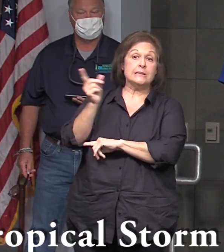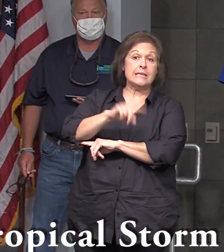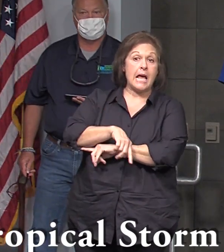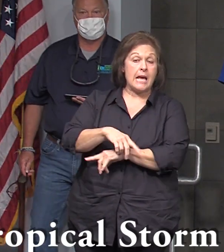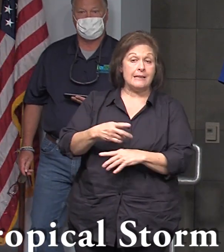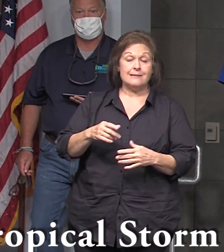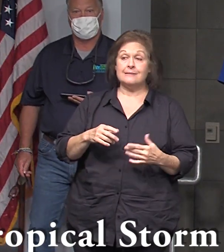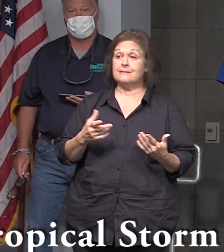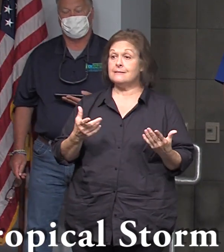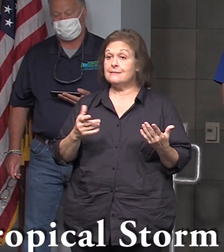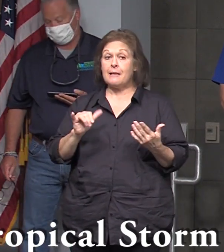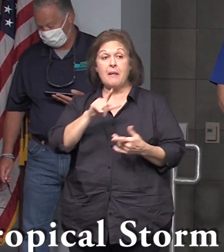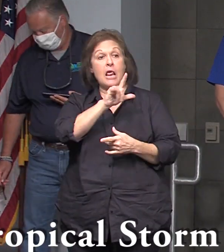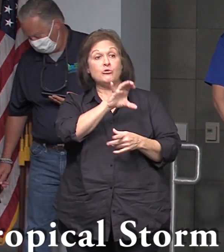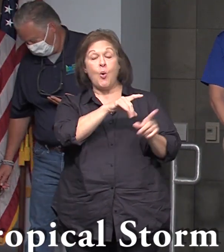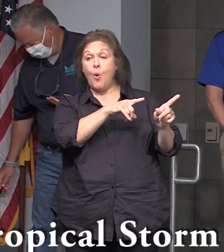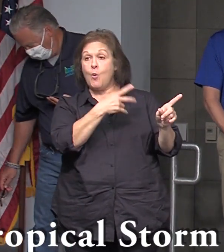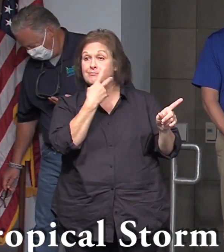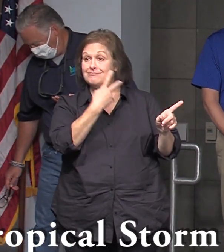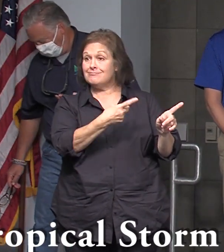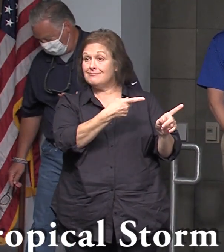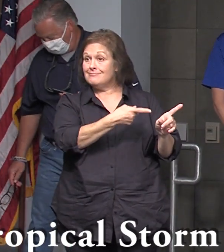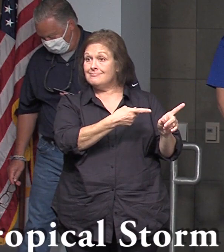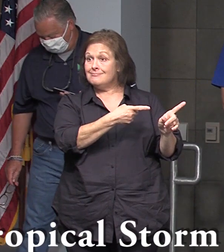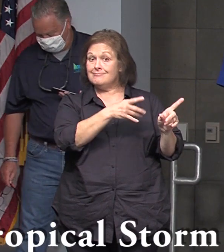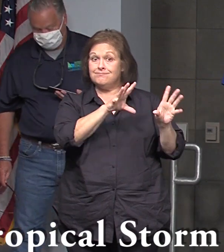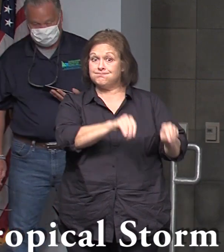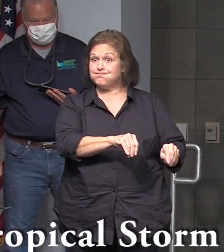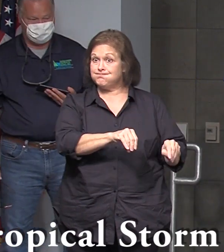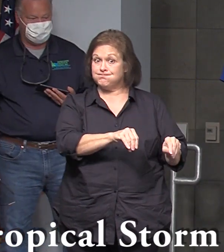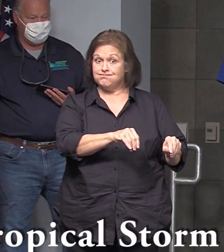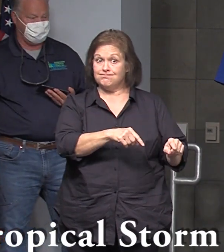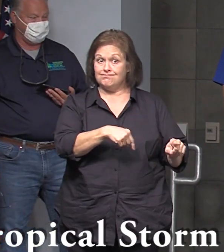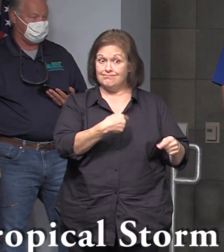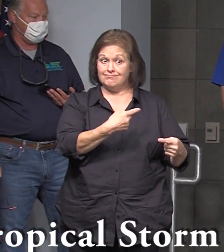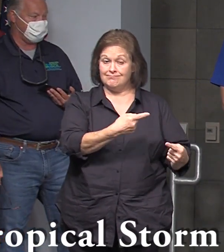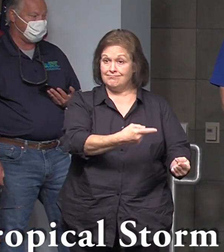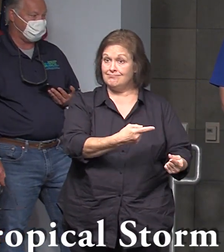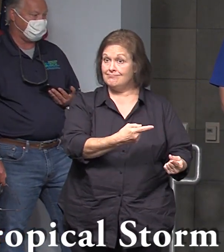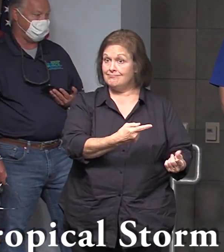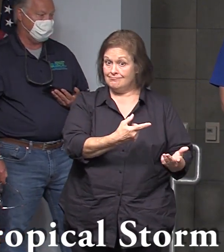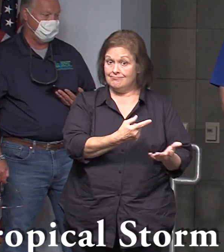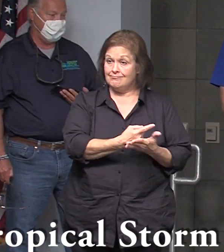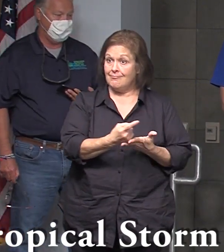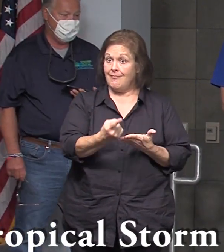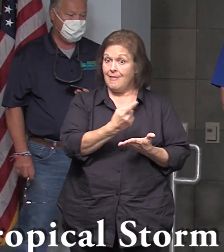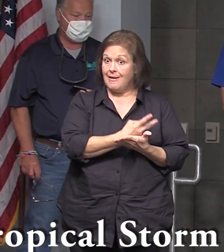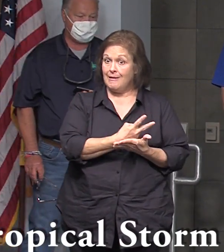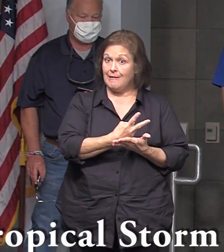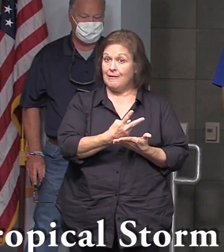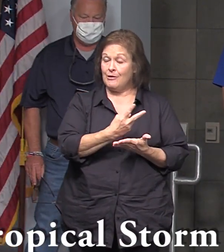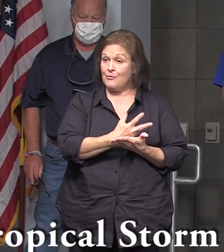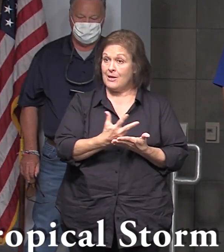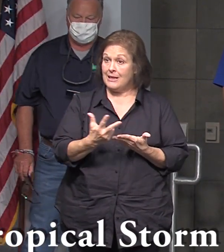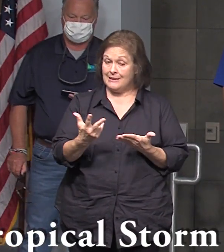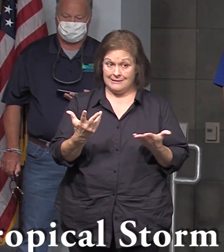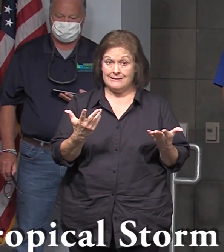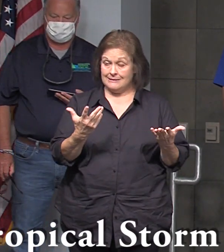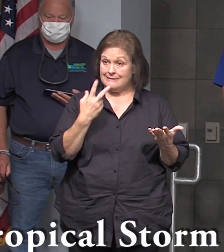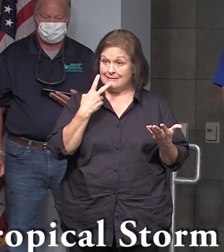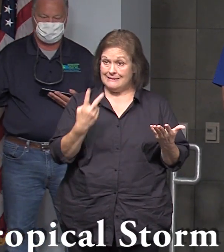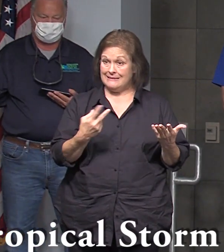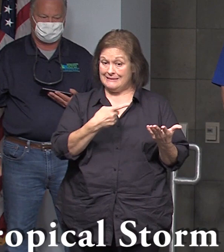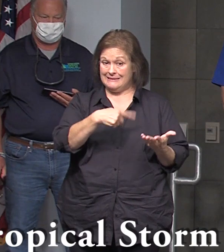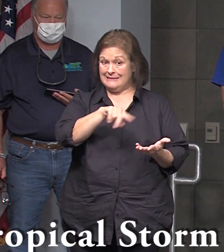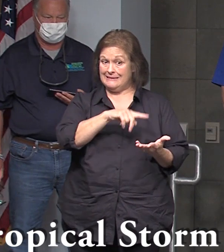are experiencing that in Lake Charles right now. I mentioned we're getting into our third week of restoration efforts there. 80% has been